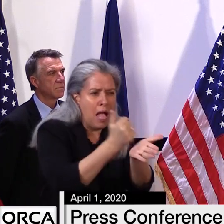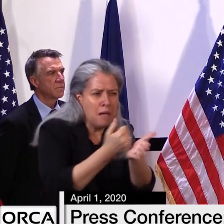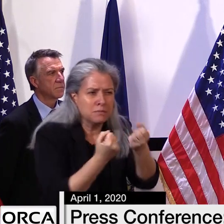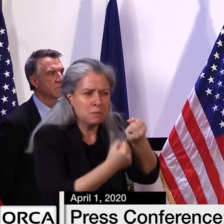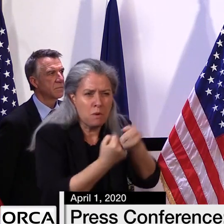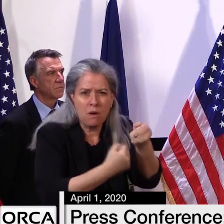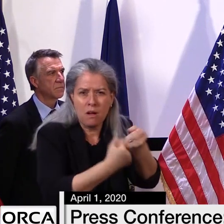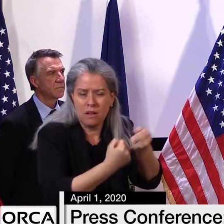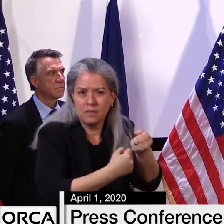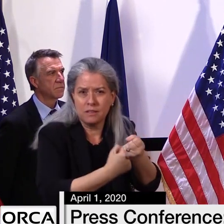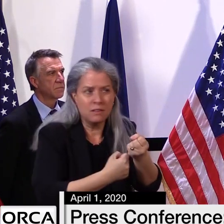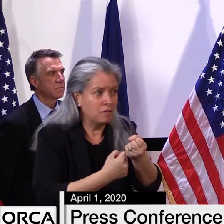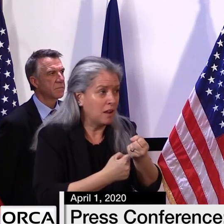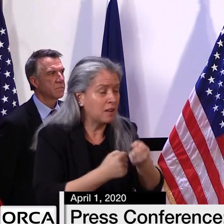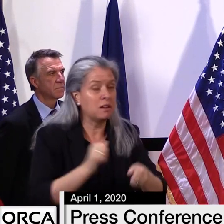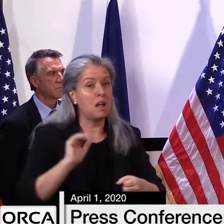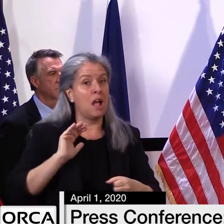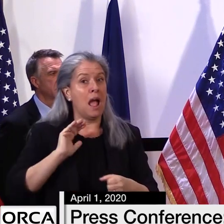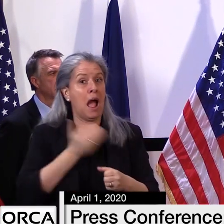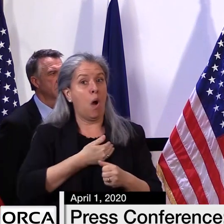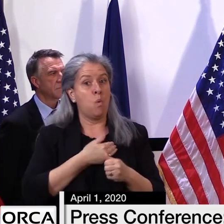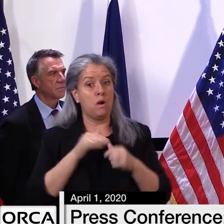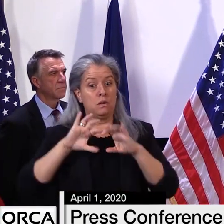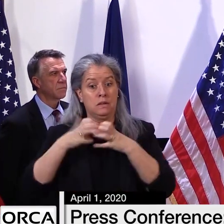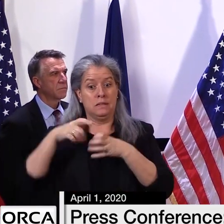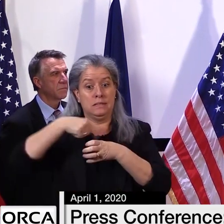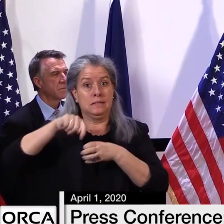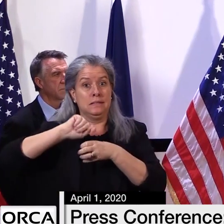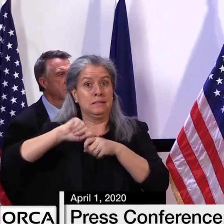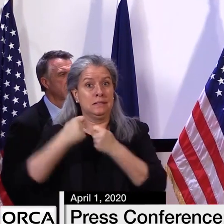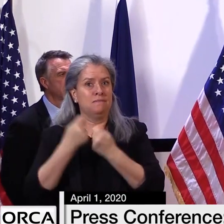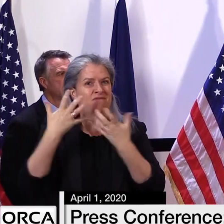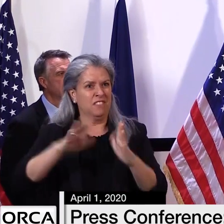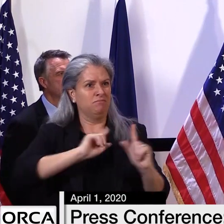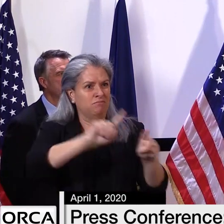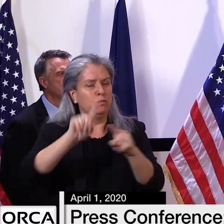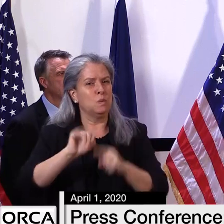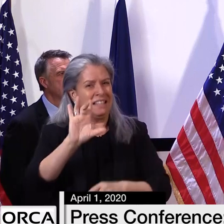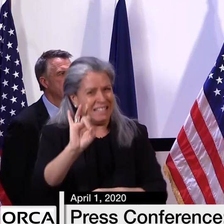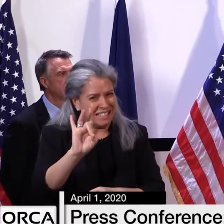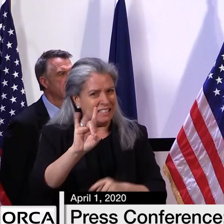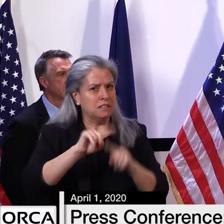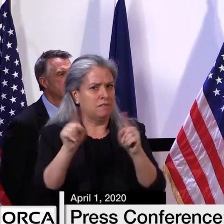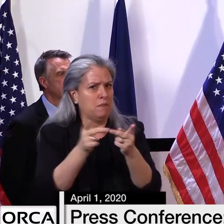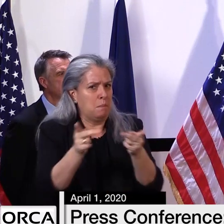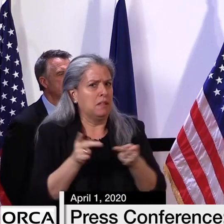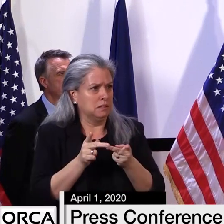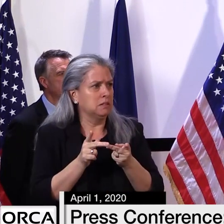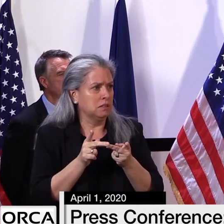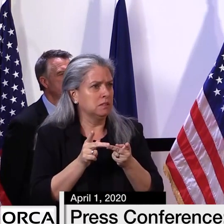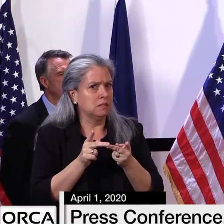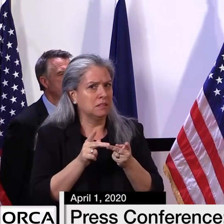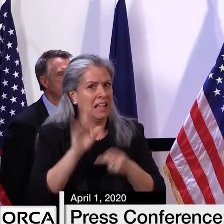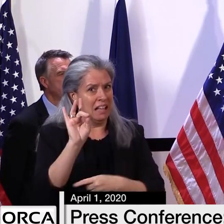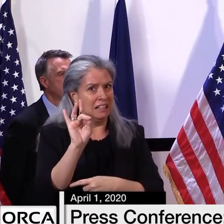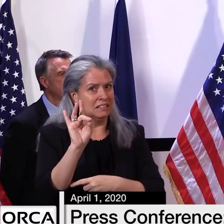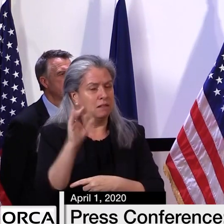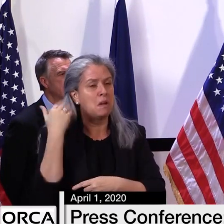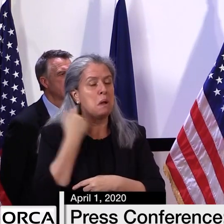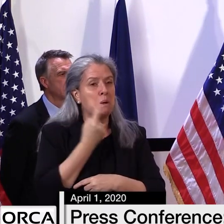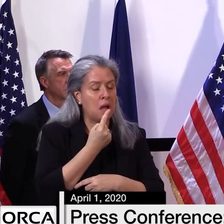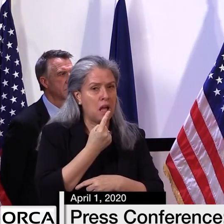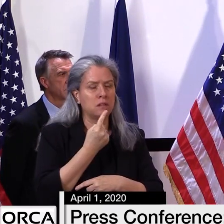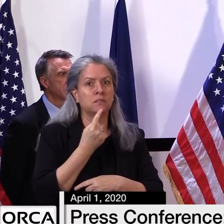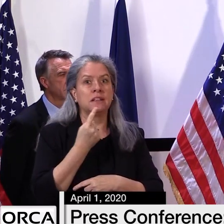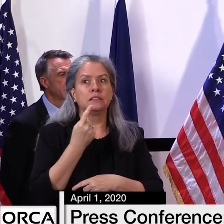really reported to 8 total facilities. So that's a number that's growing. It